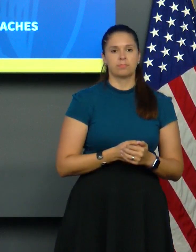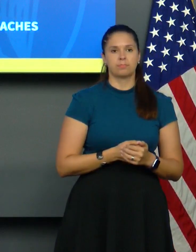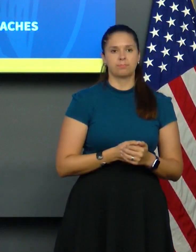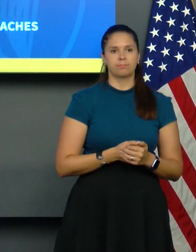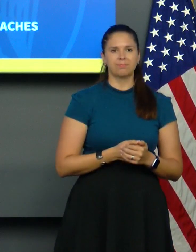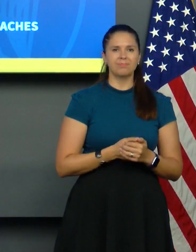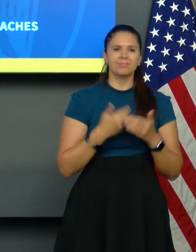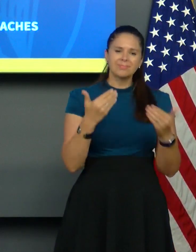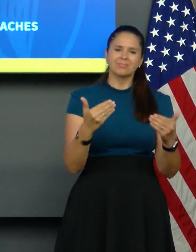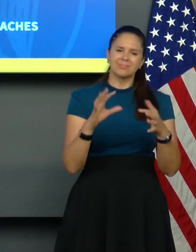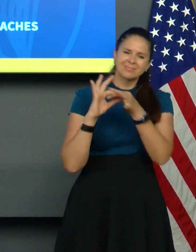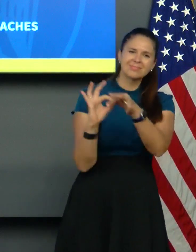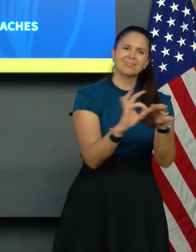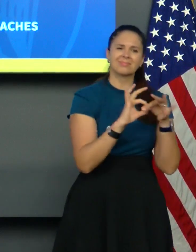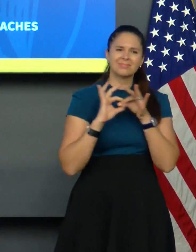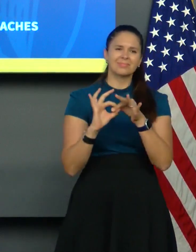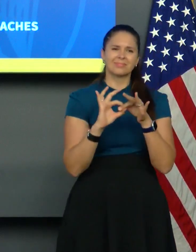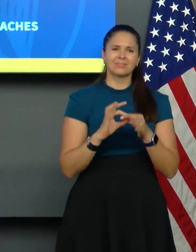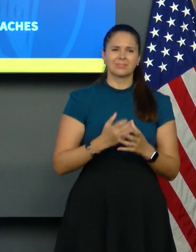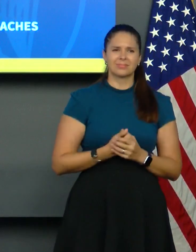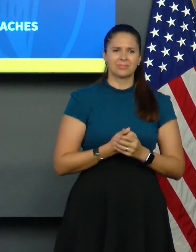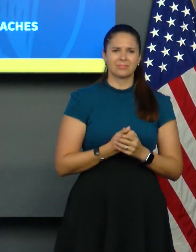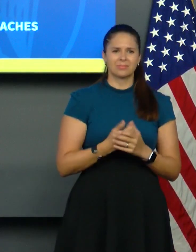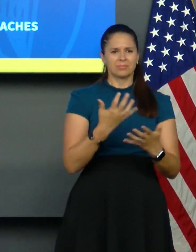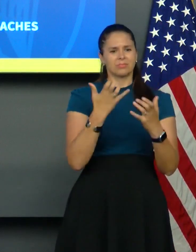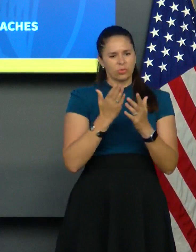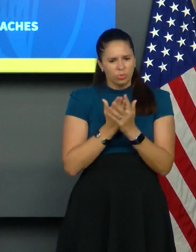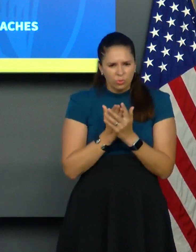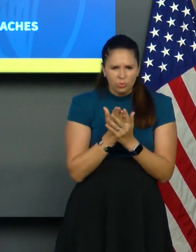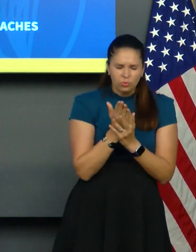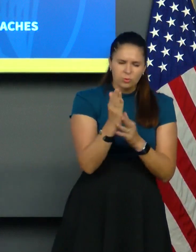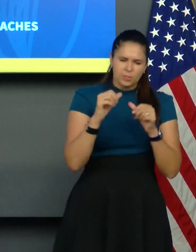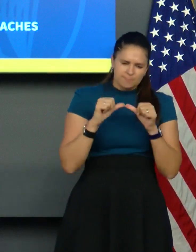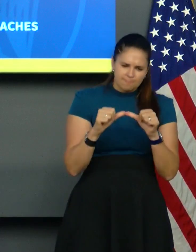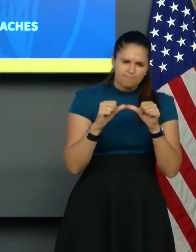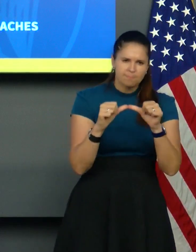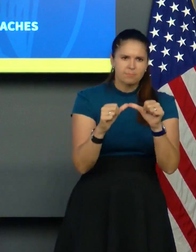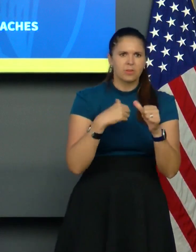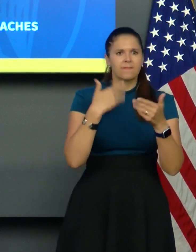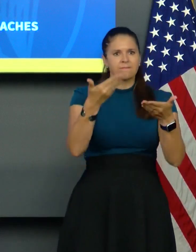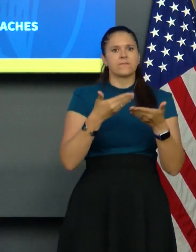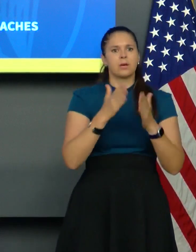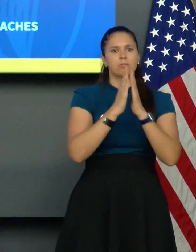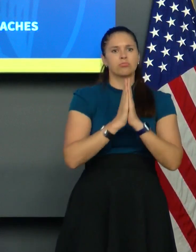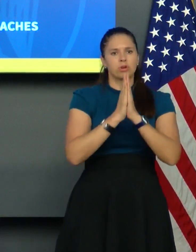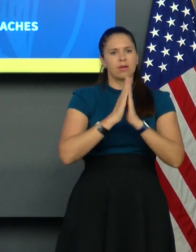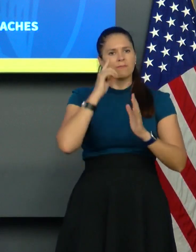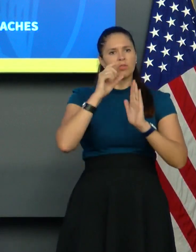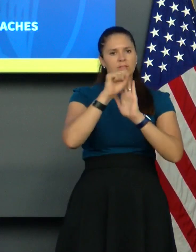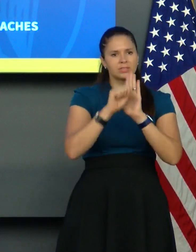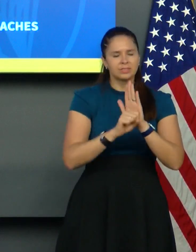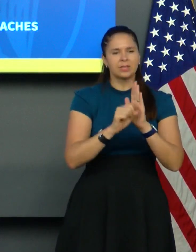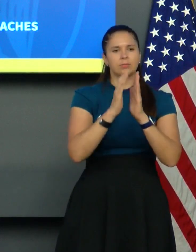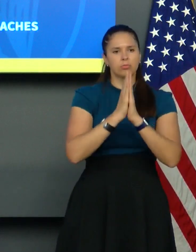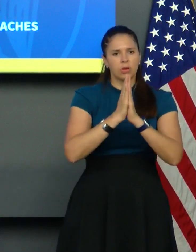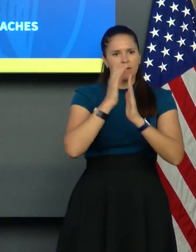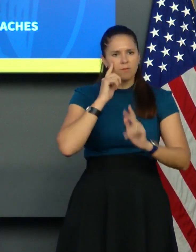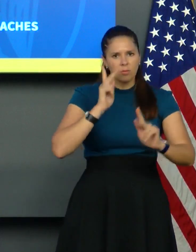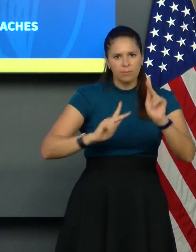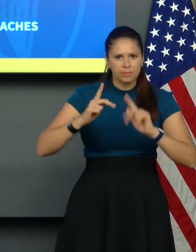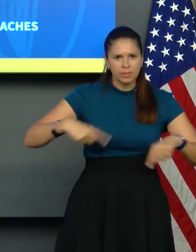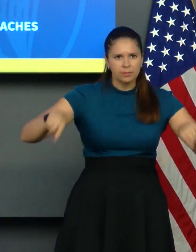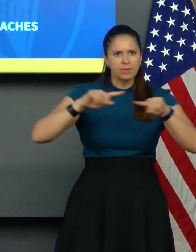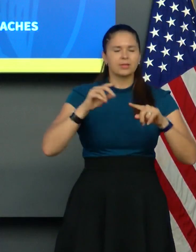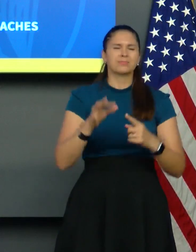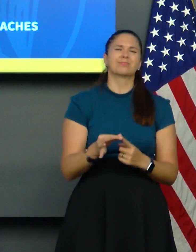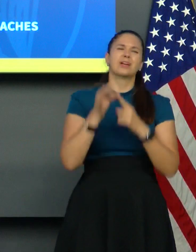Let's pull together. Let's get through this. Again, I invite your prayers for our state and for all of our people, and especially